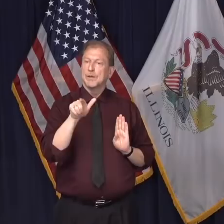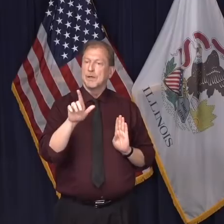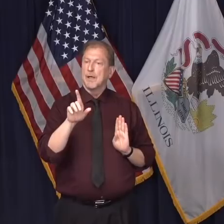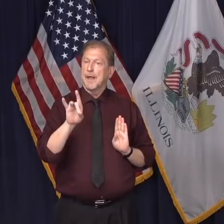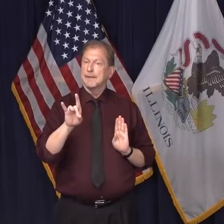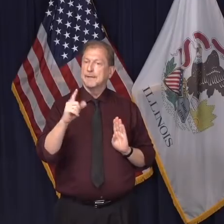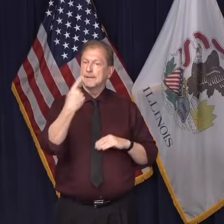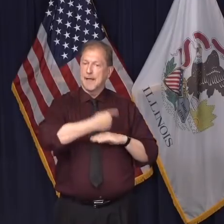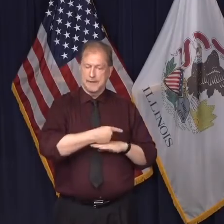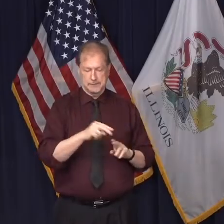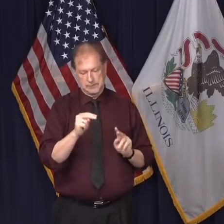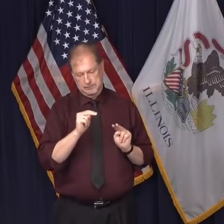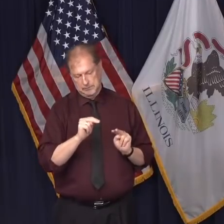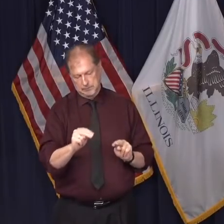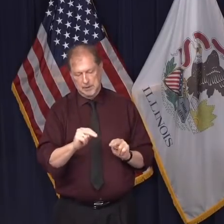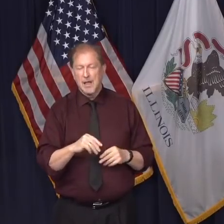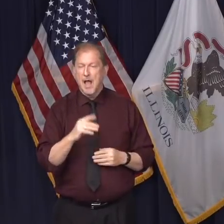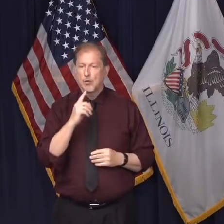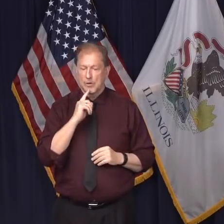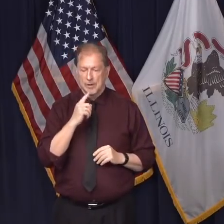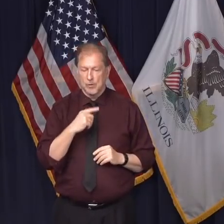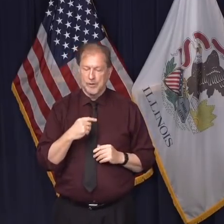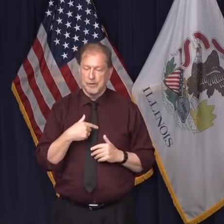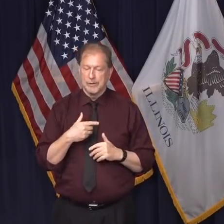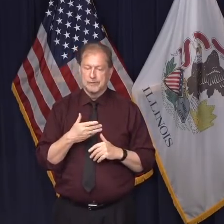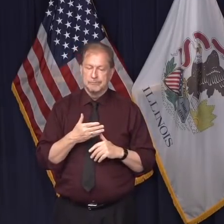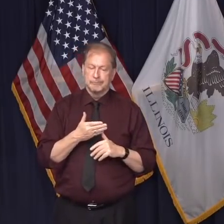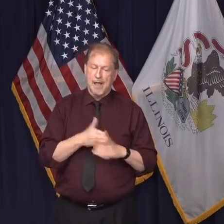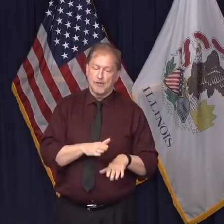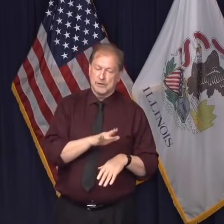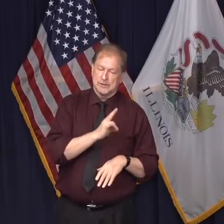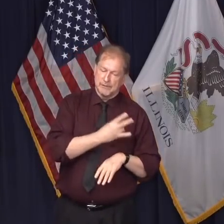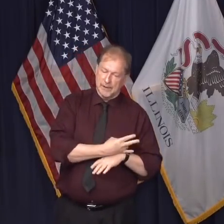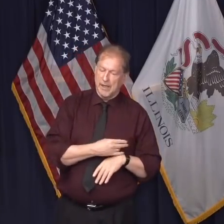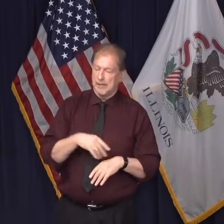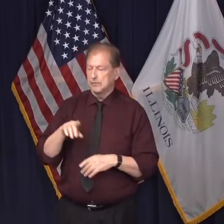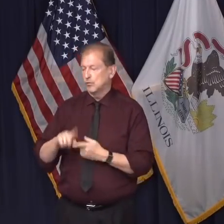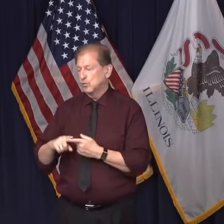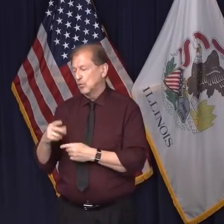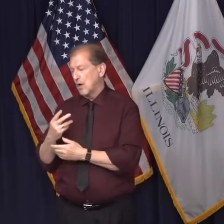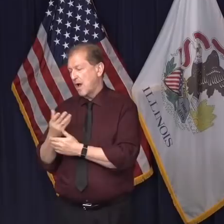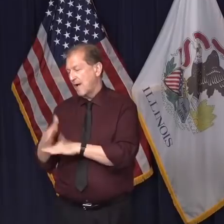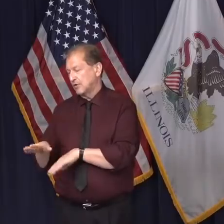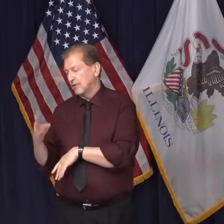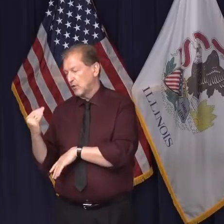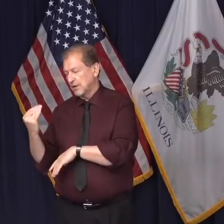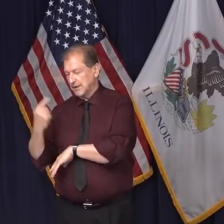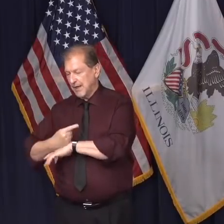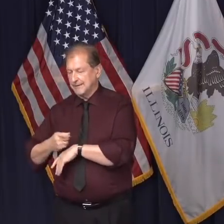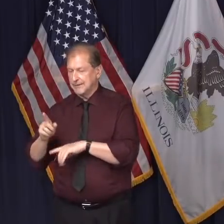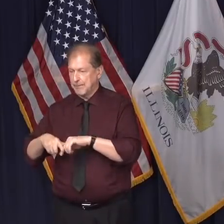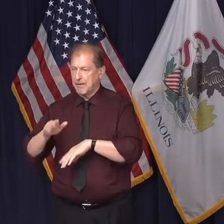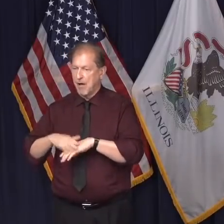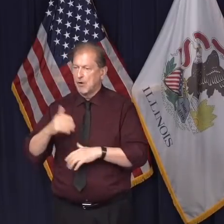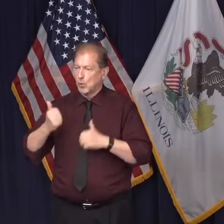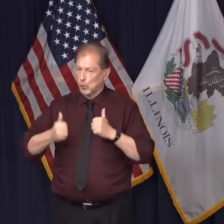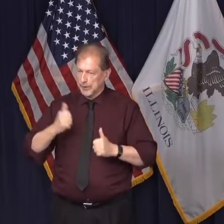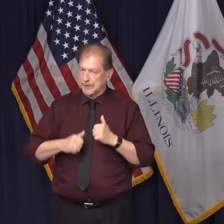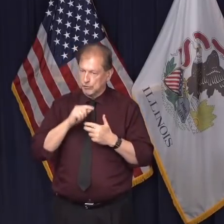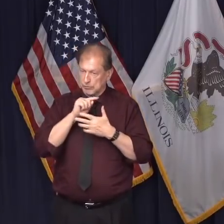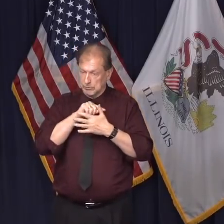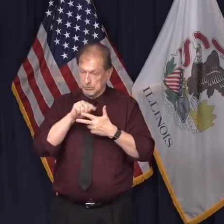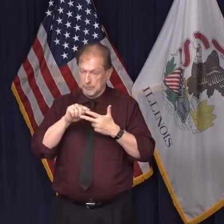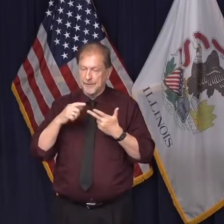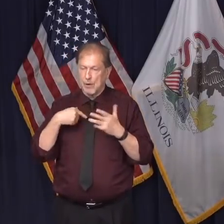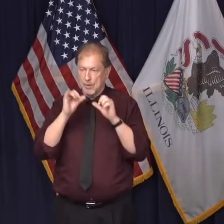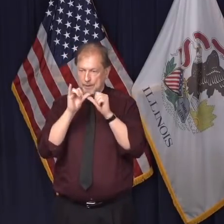of 14 days or 7 days, depending on which metric you're looking at. This is from Leisha. Oh, I'm sorry, and you Leisha, asked, sorry. what would we do